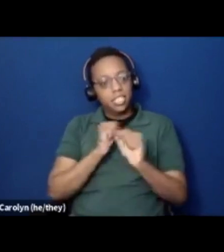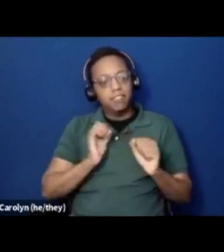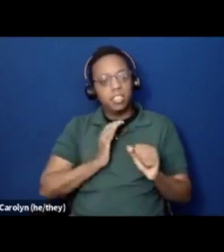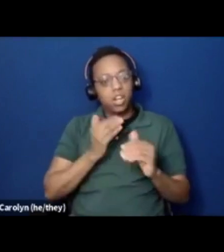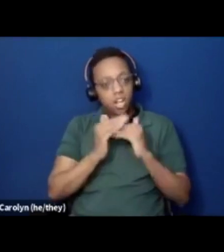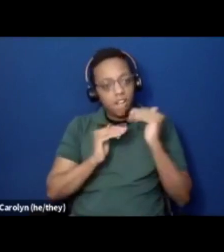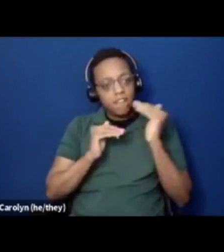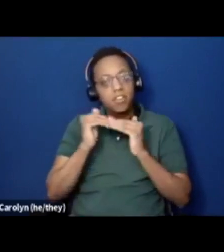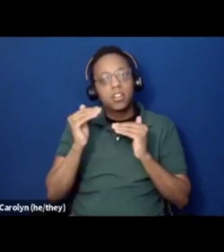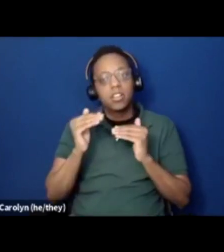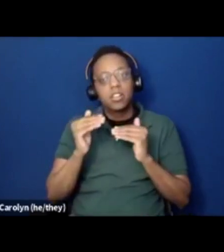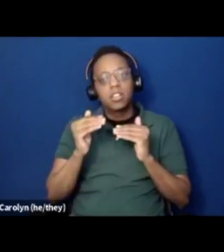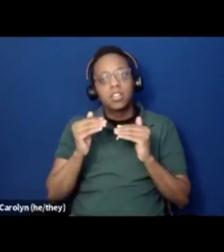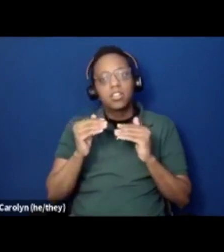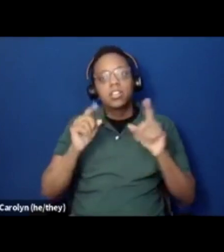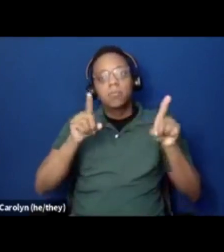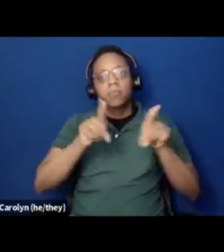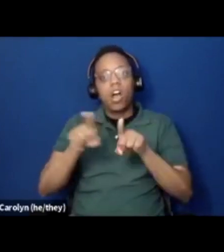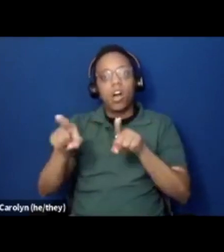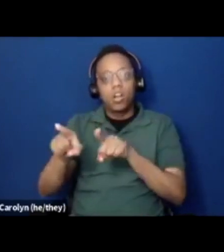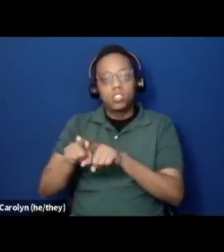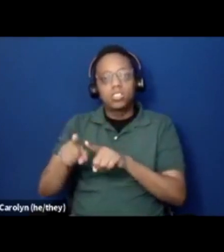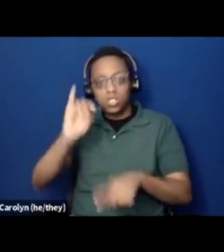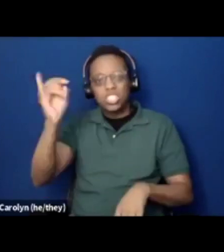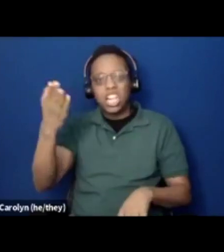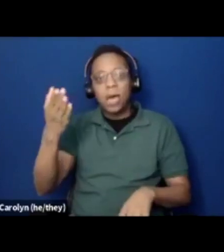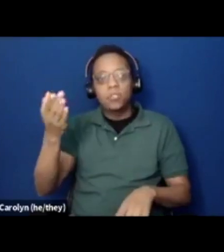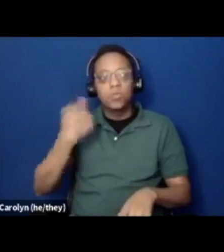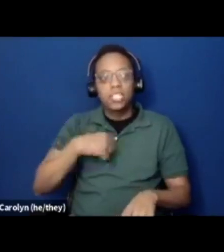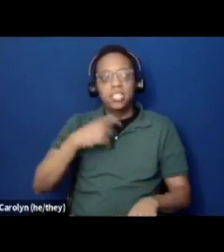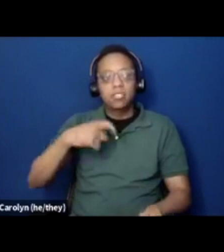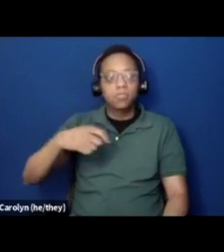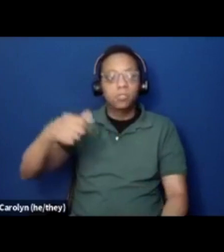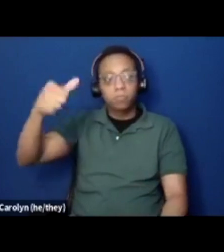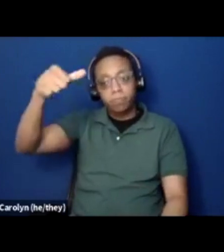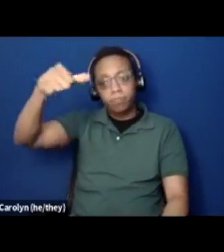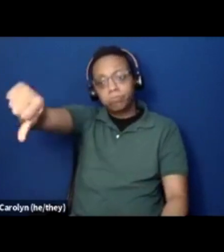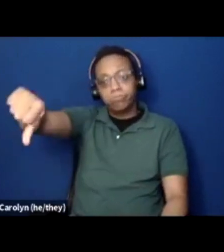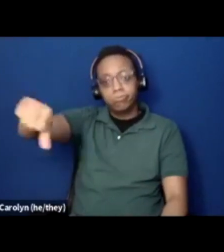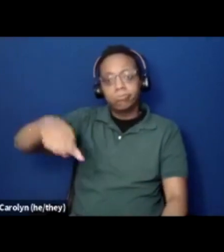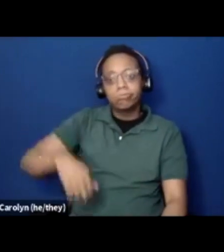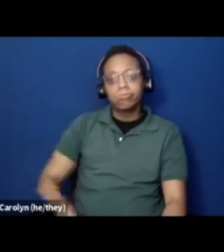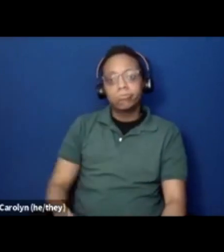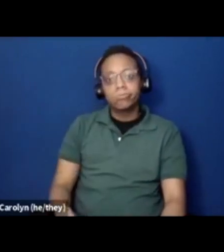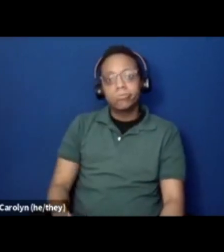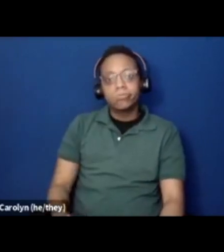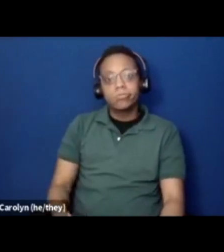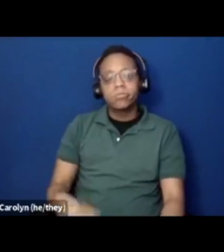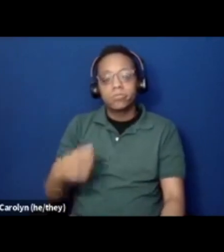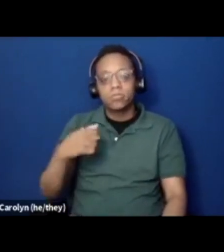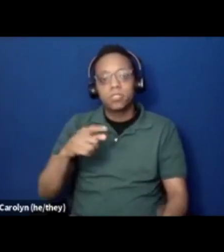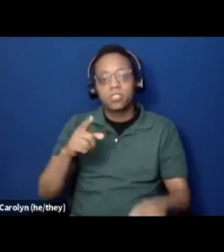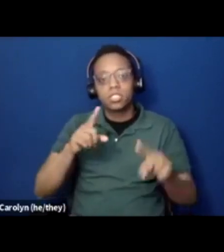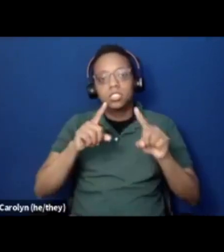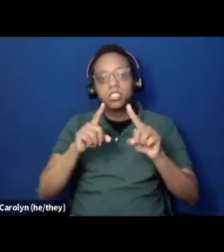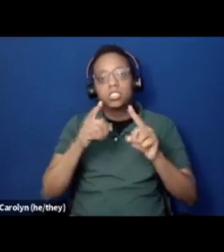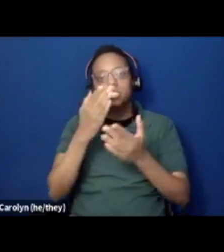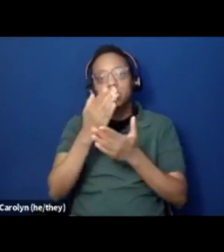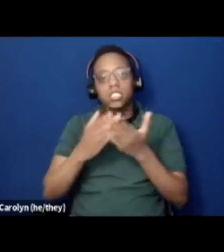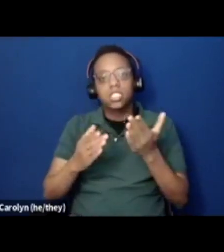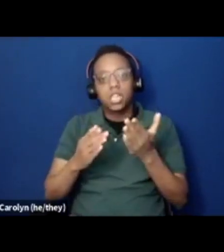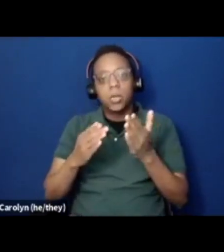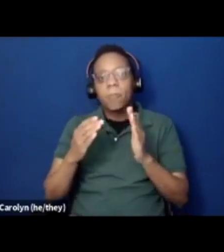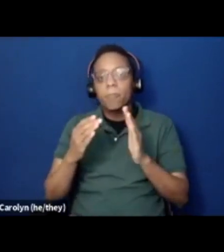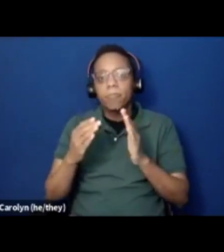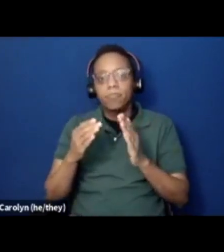also need them to not take jobs. We also need them to step aside in these particular roles that they know are fitting for